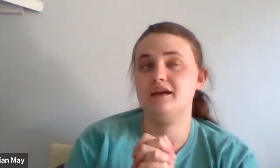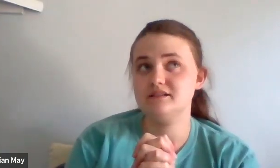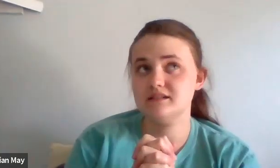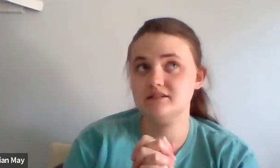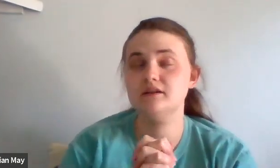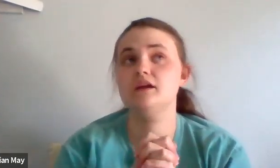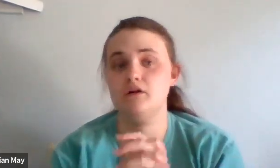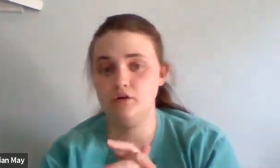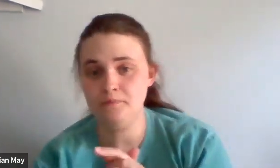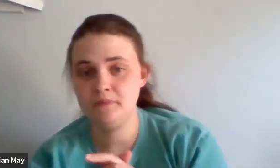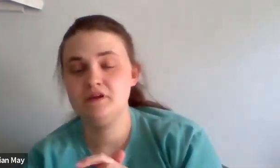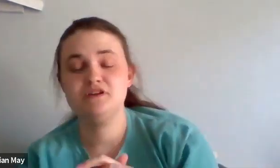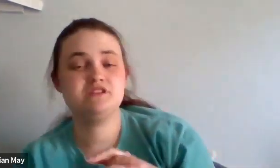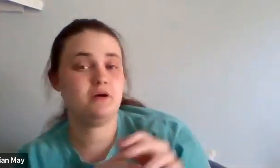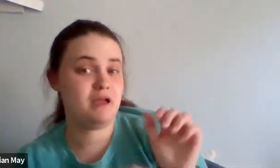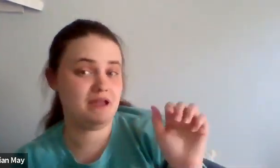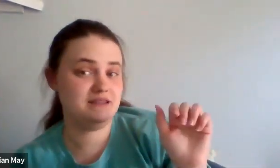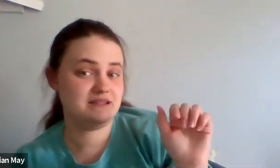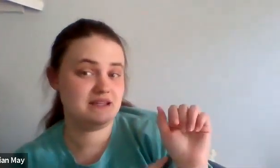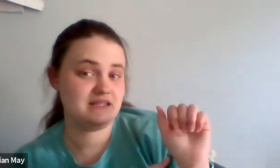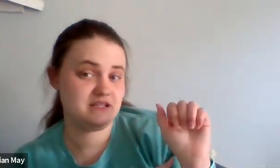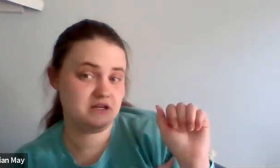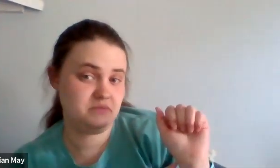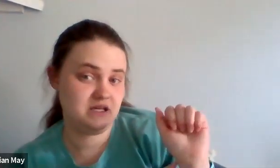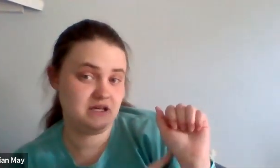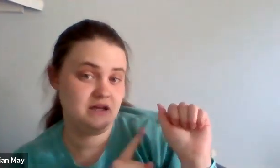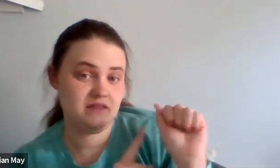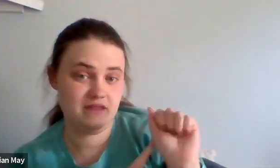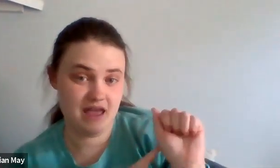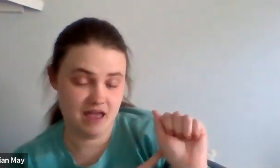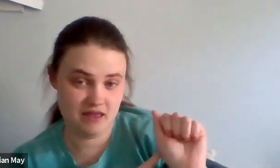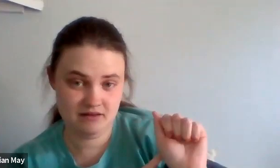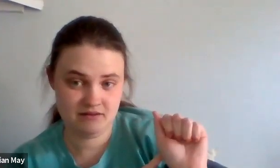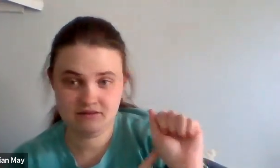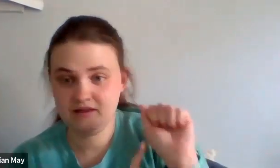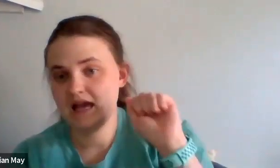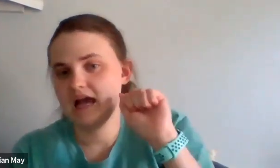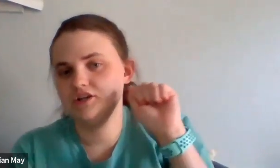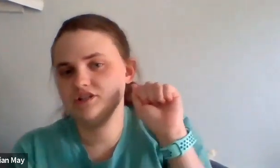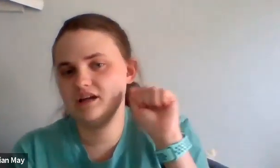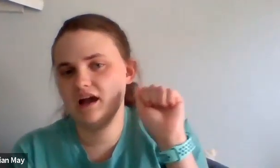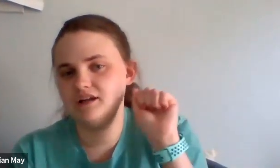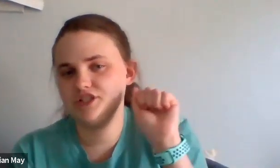aunt and uncle. So aunt is going to be the A, and you're just going to kind of shake